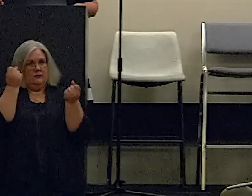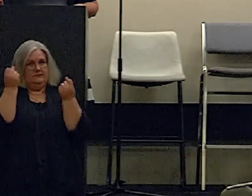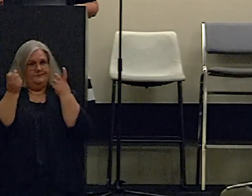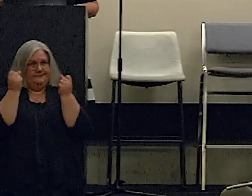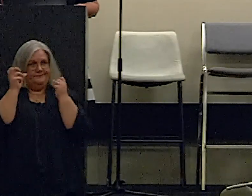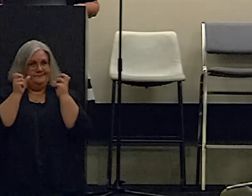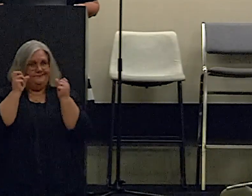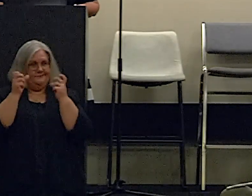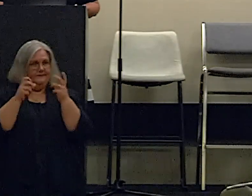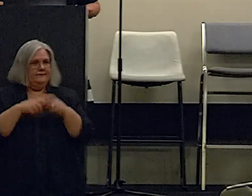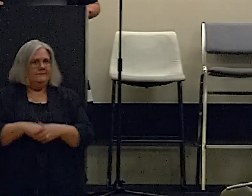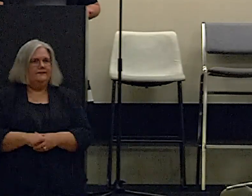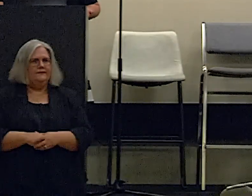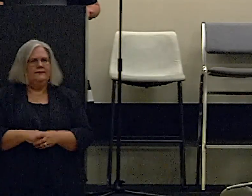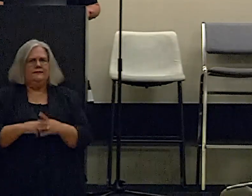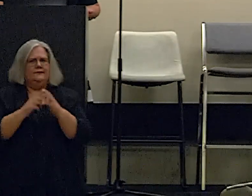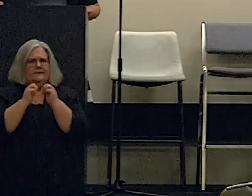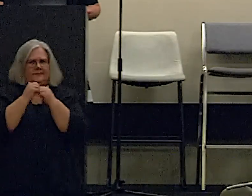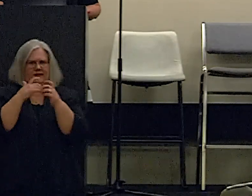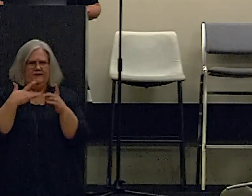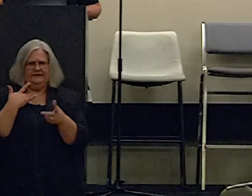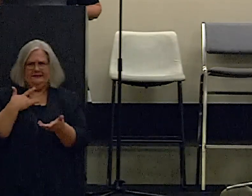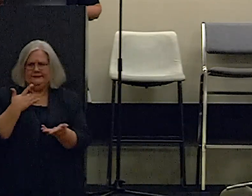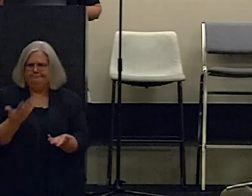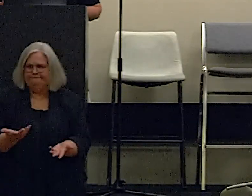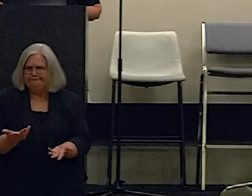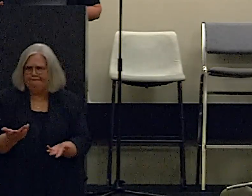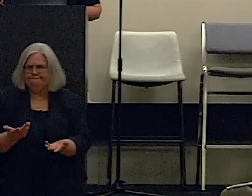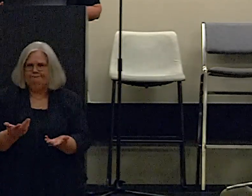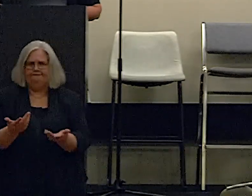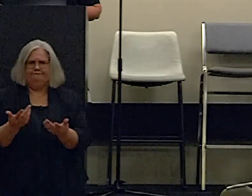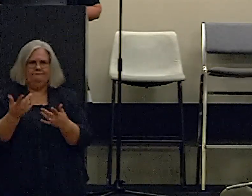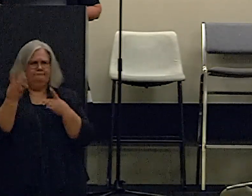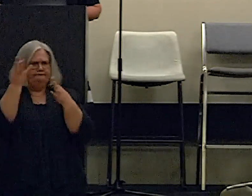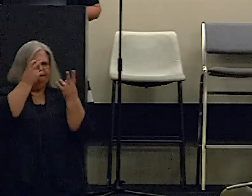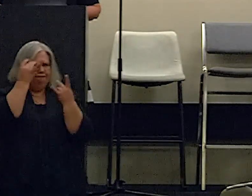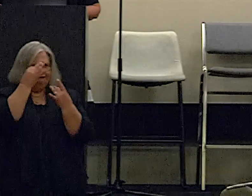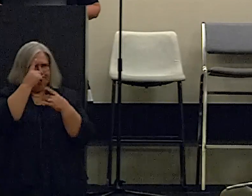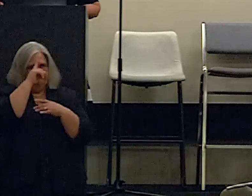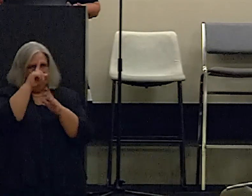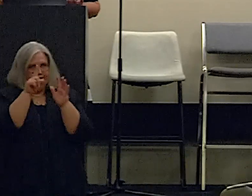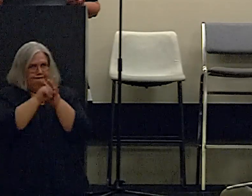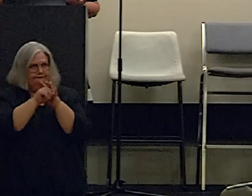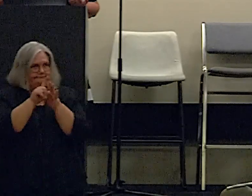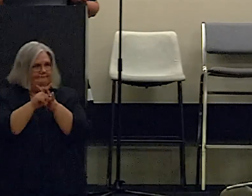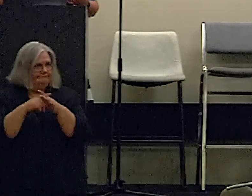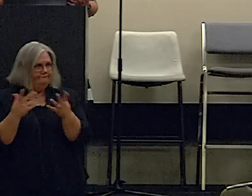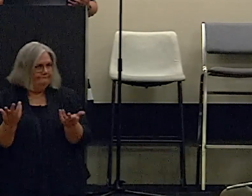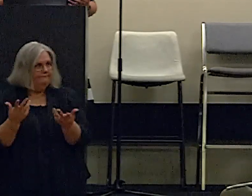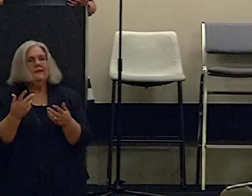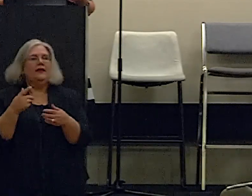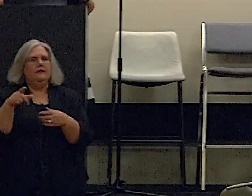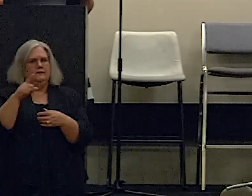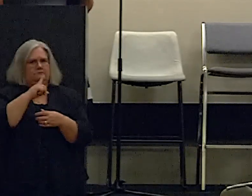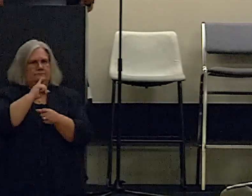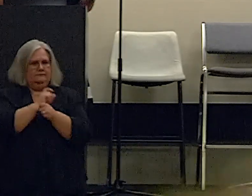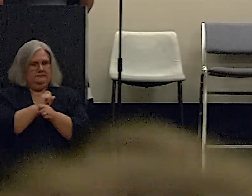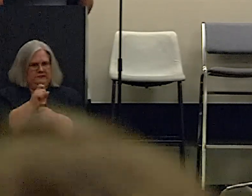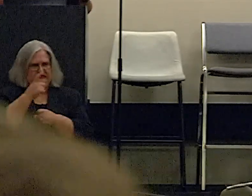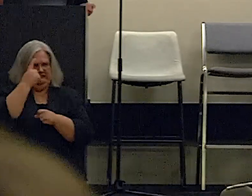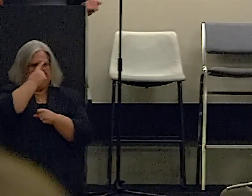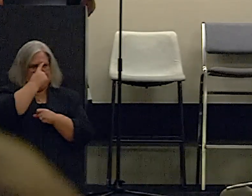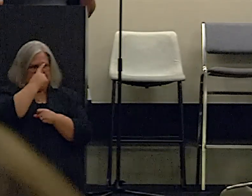ASL, how do you feel? What thoughts go through your head? Have you actually thought about